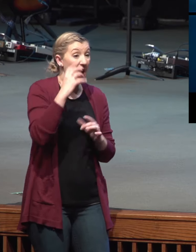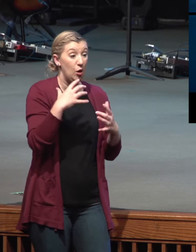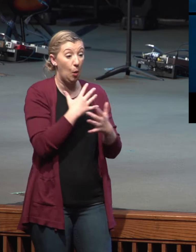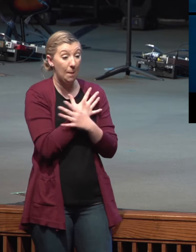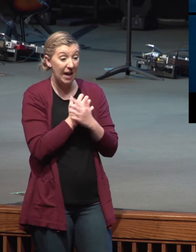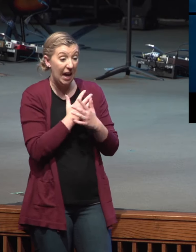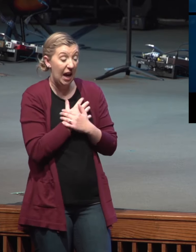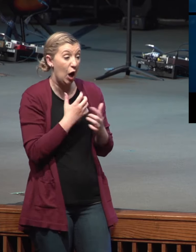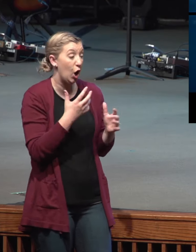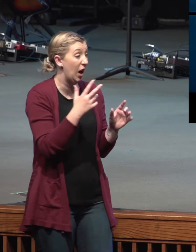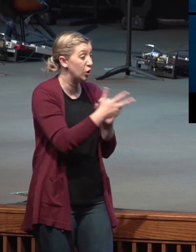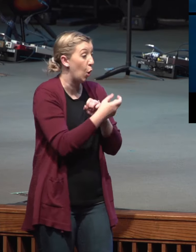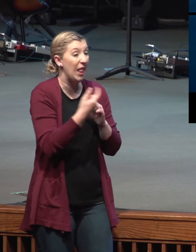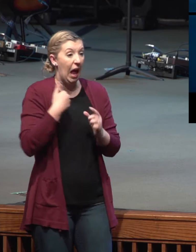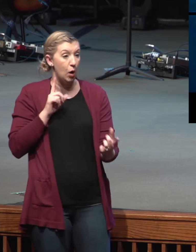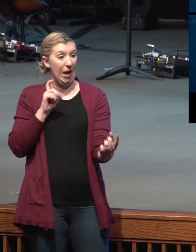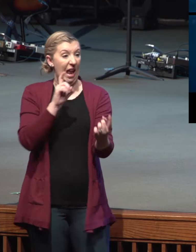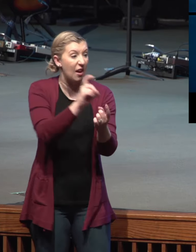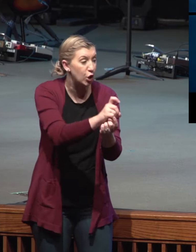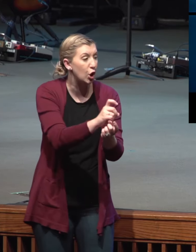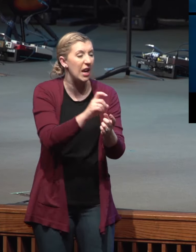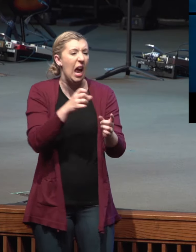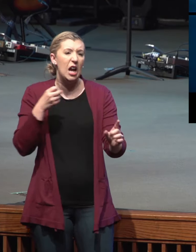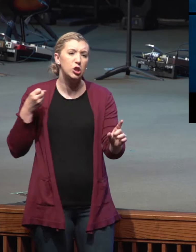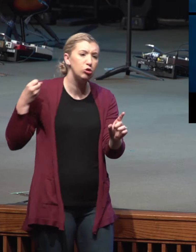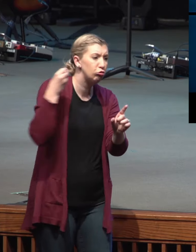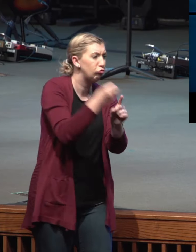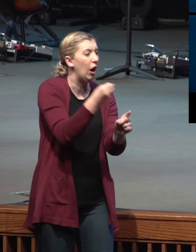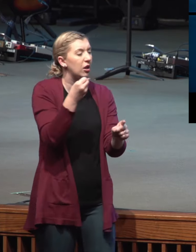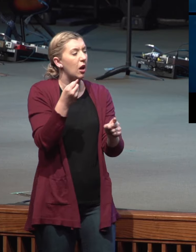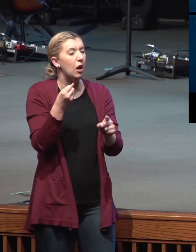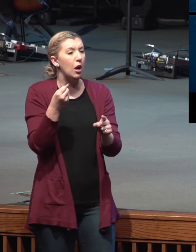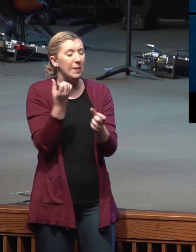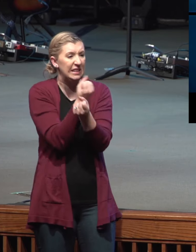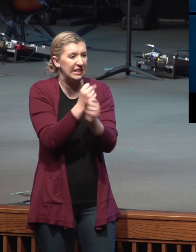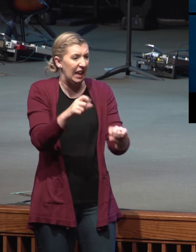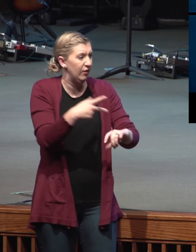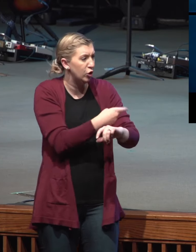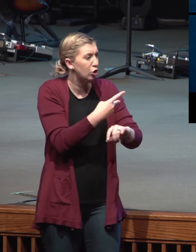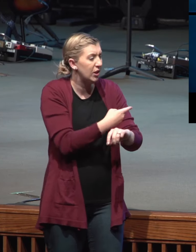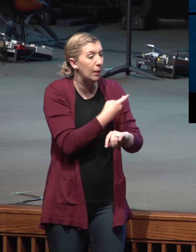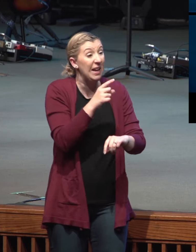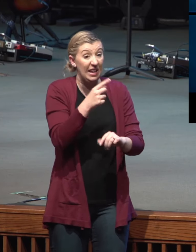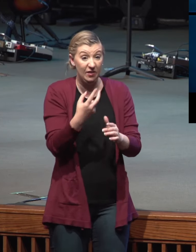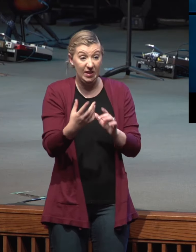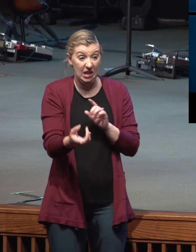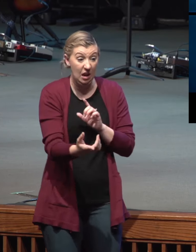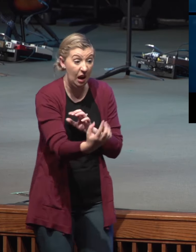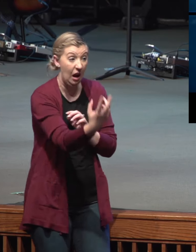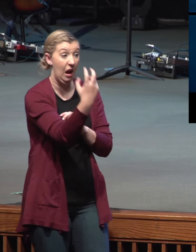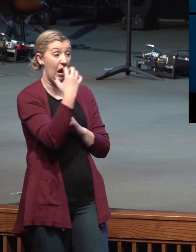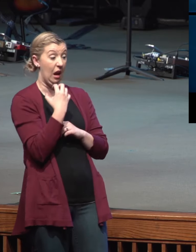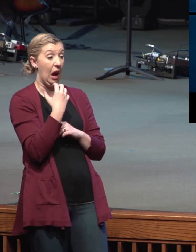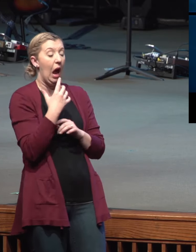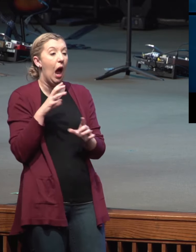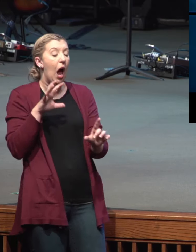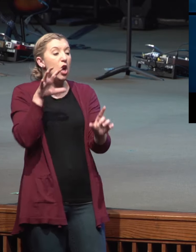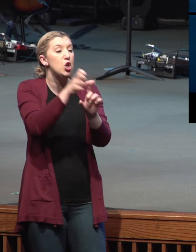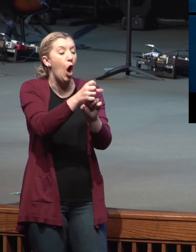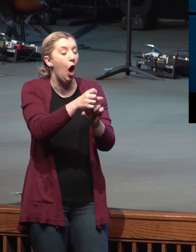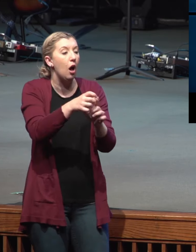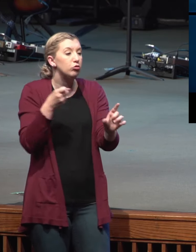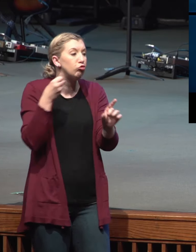took a lamb from the flock, I went after him. I struck him and delivered it out of his mouth. And if he arose against me, I caught him by his beard